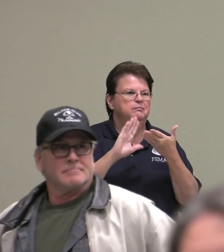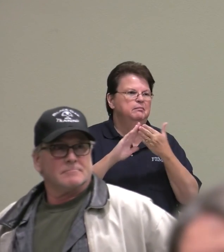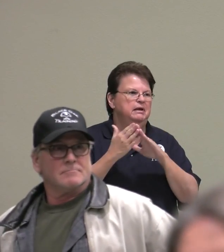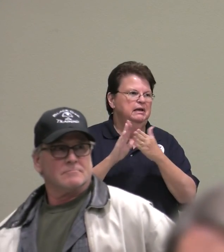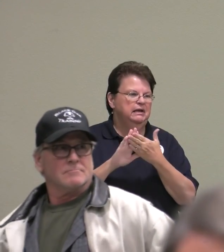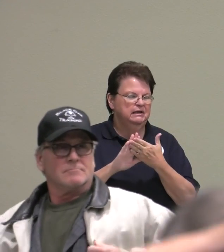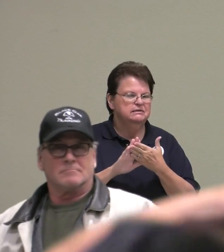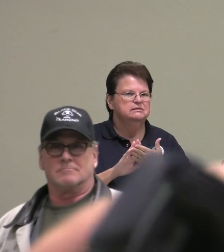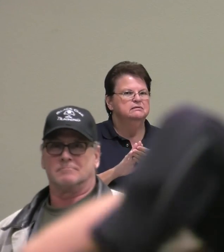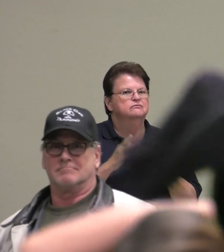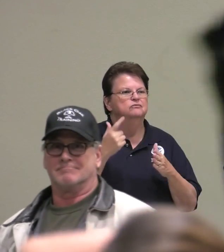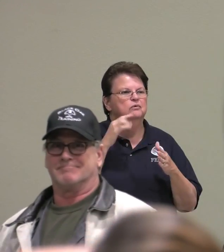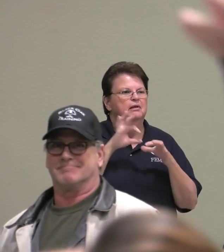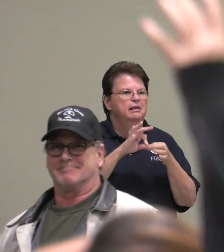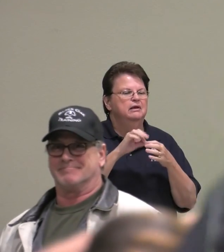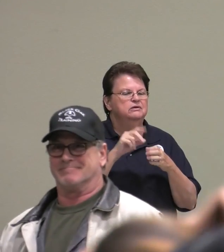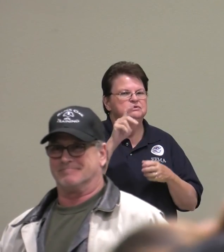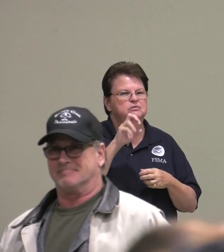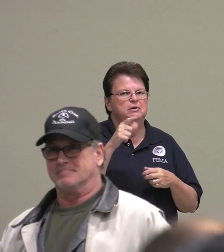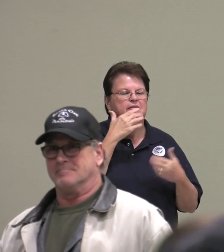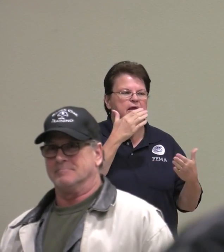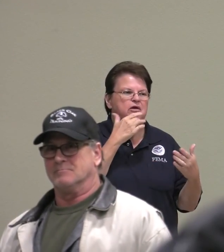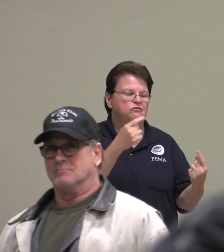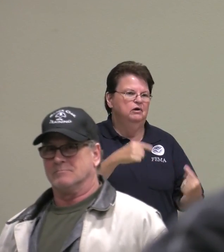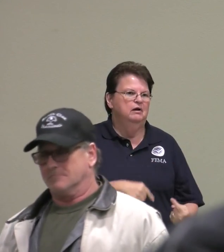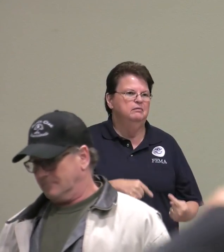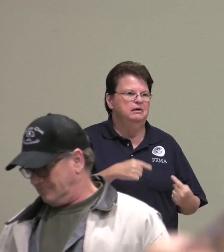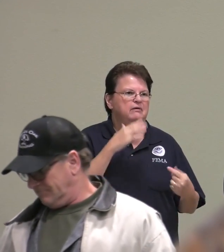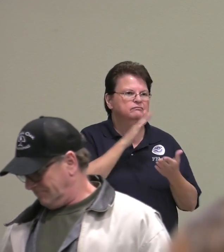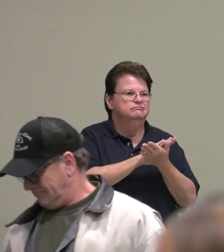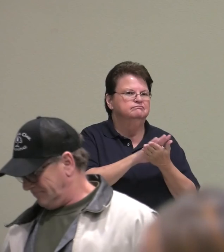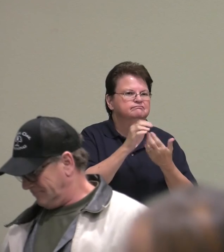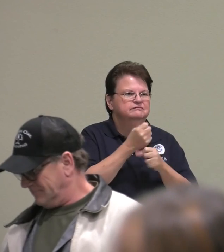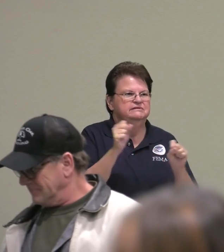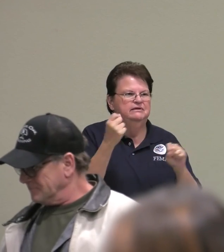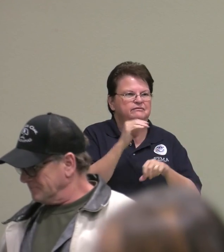to the debris program. Thank you again for being here and have a safe night.